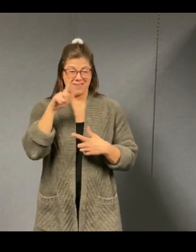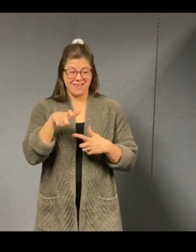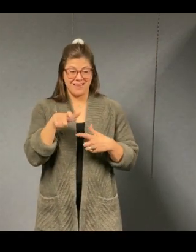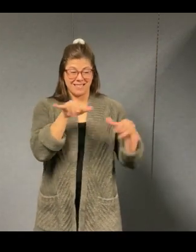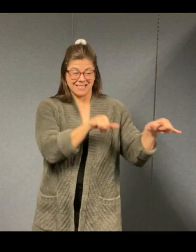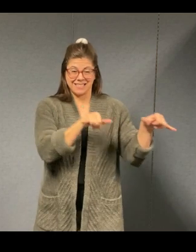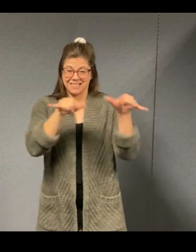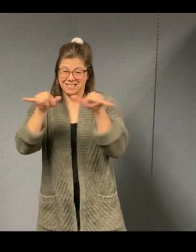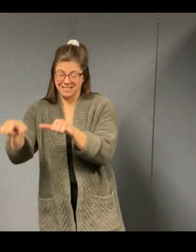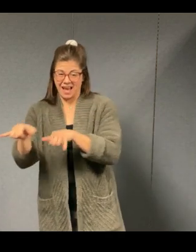units of measurement.